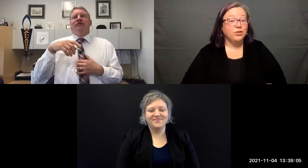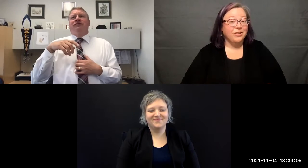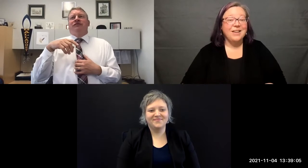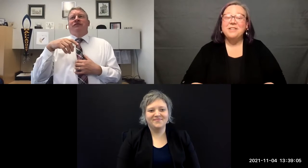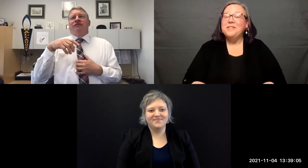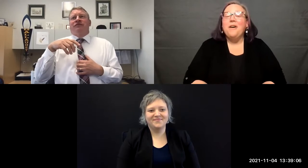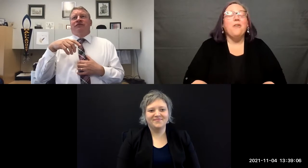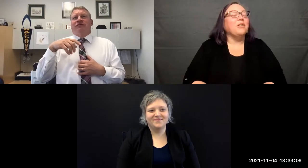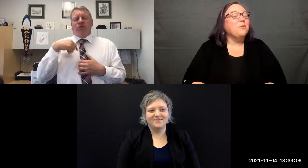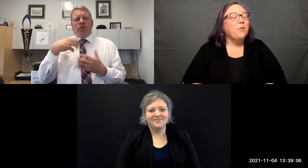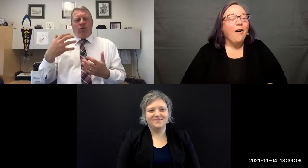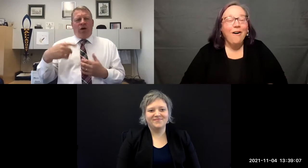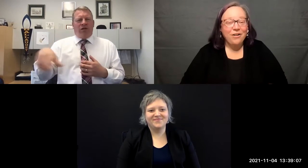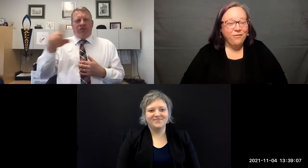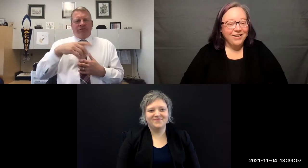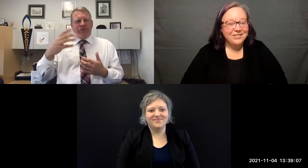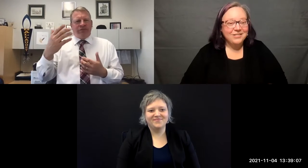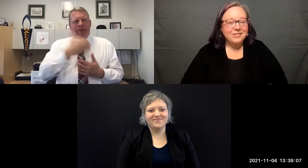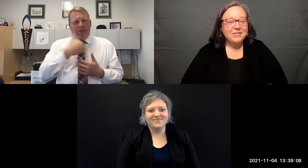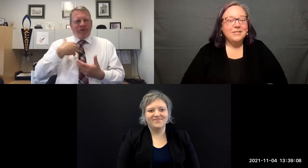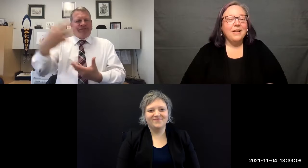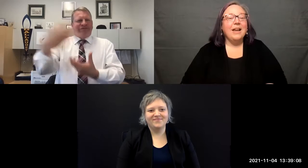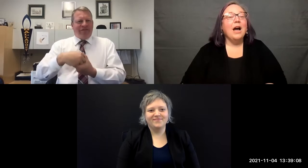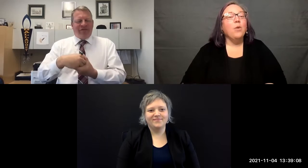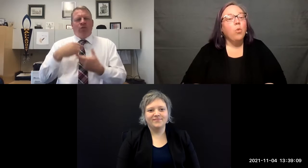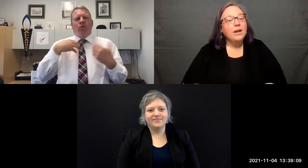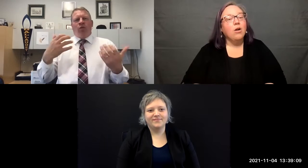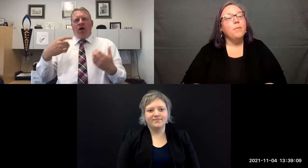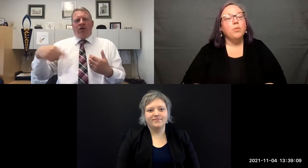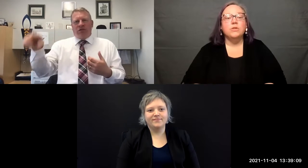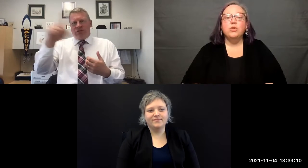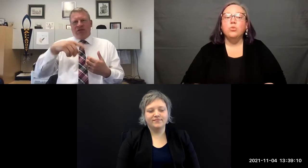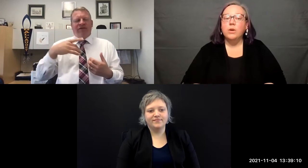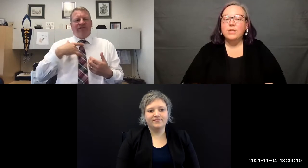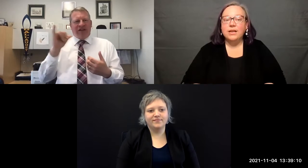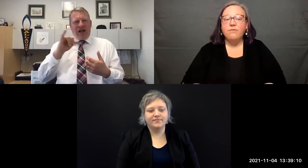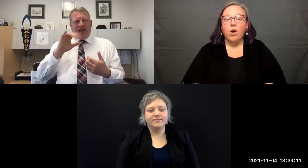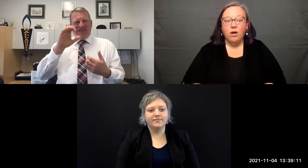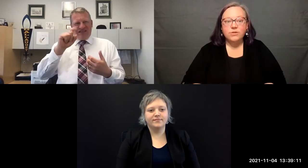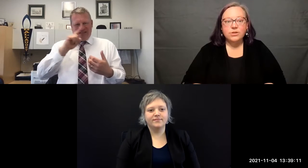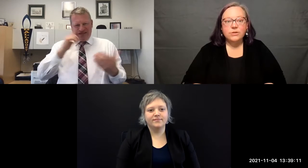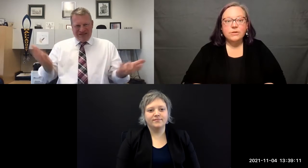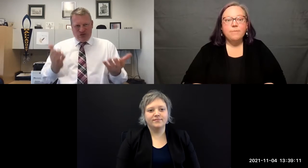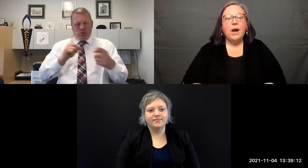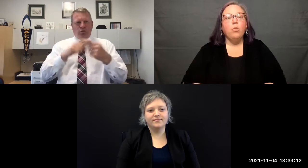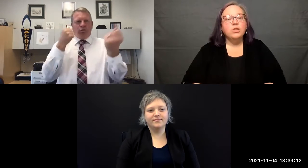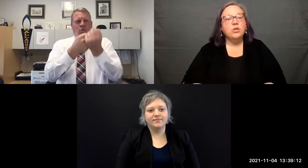like. Hopefully we will all have fun. And I want our members to really get involved. I want you to feel